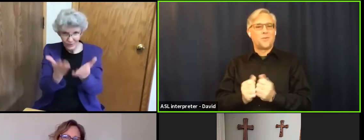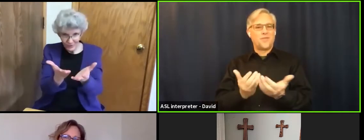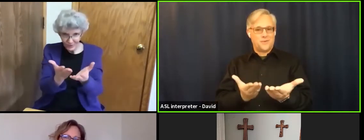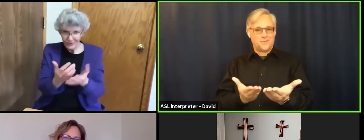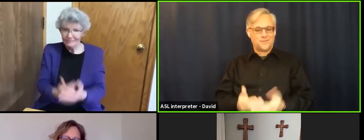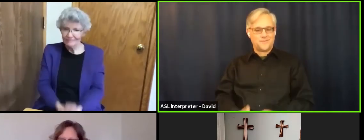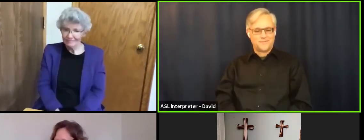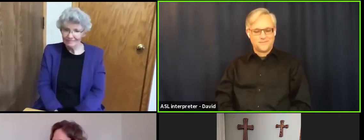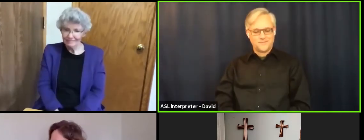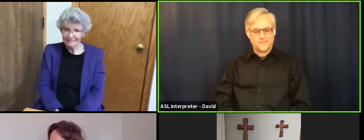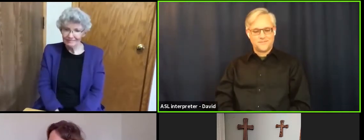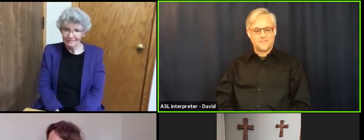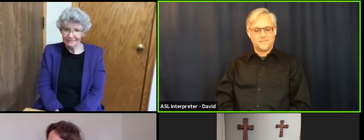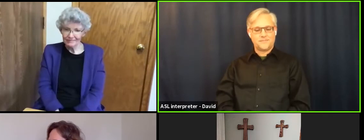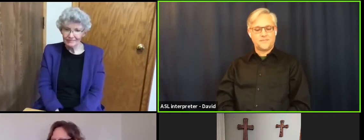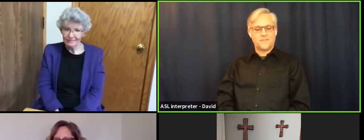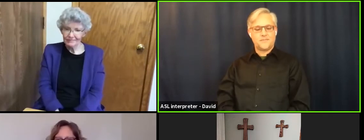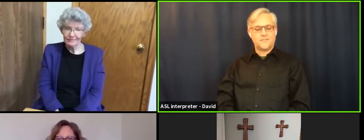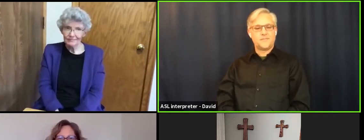also with you.